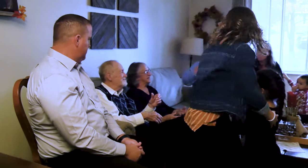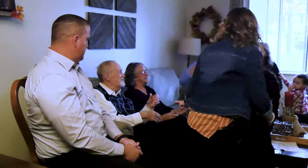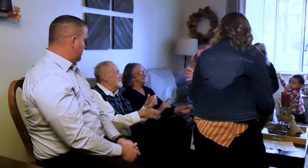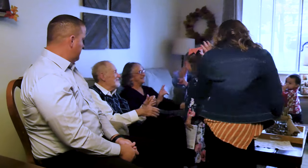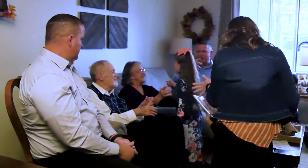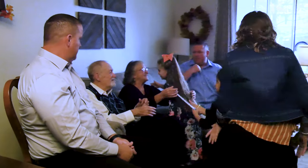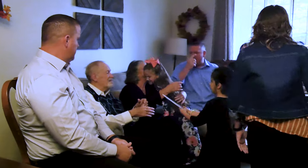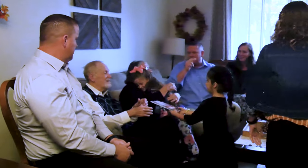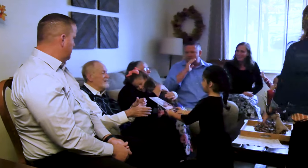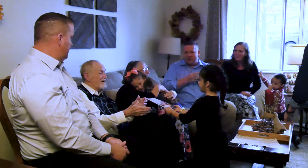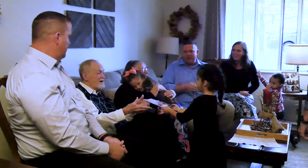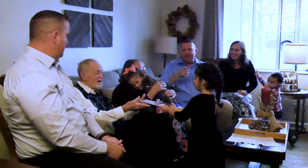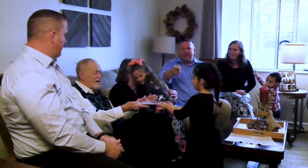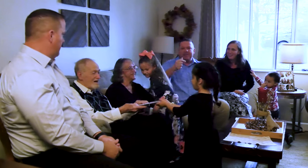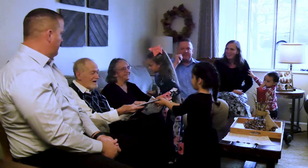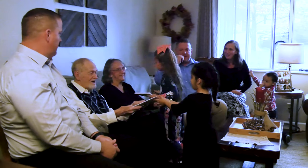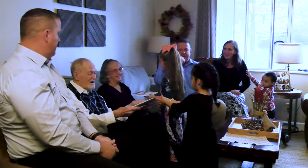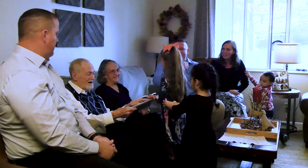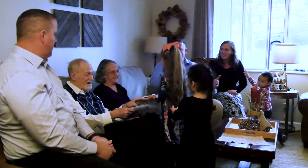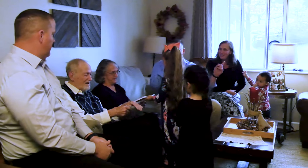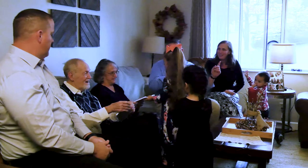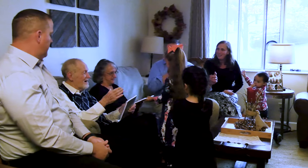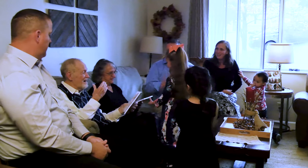nick's my brother nick's daughter and this is amelia my sister's daughter